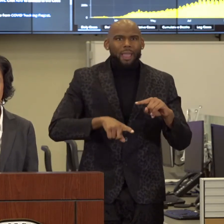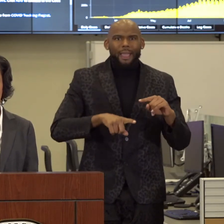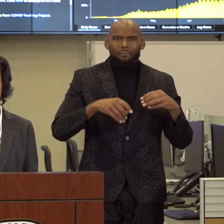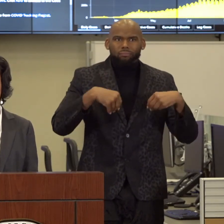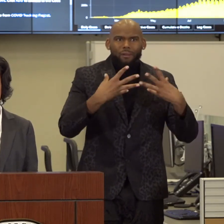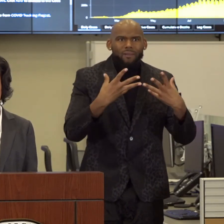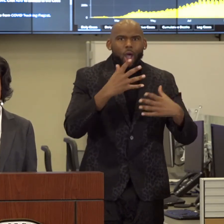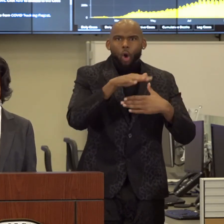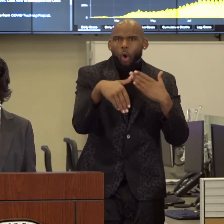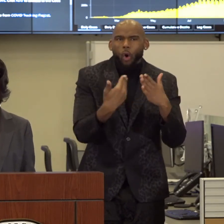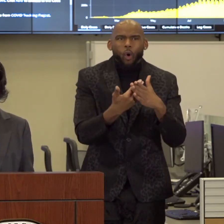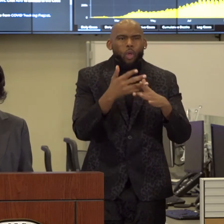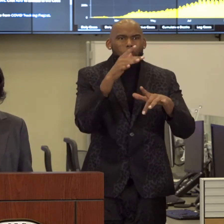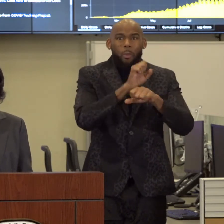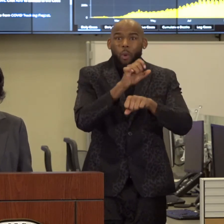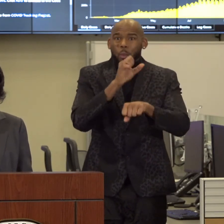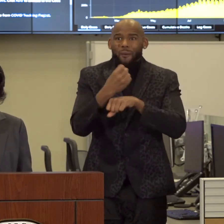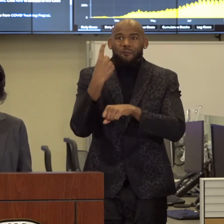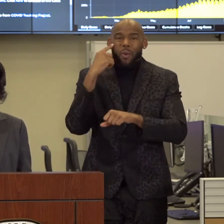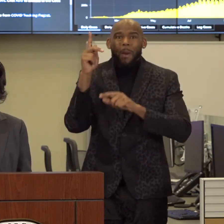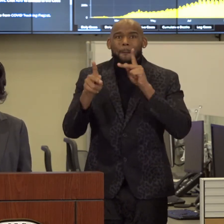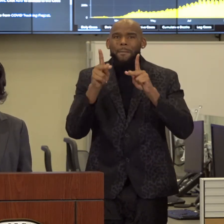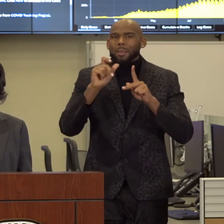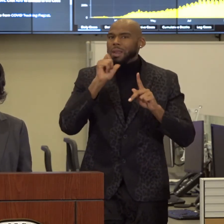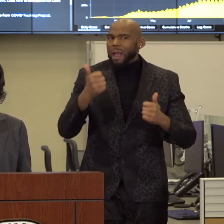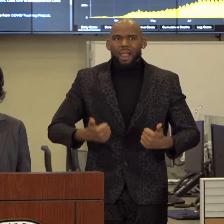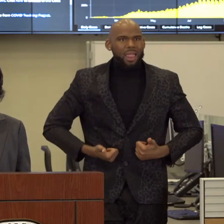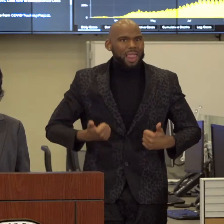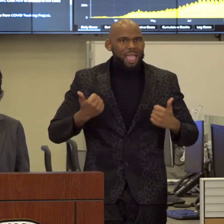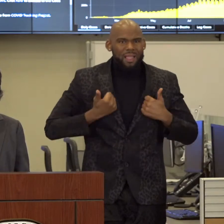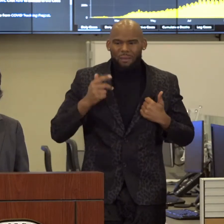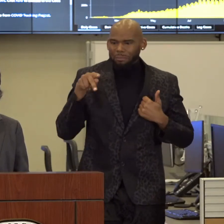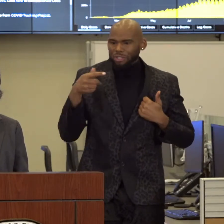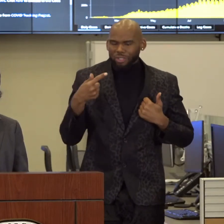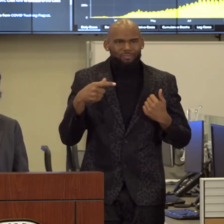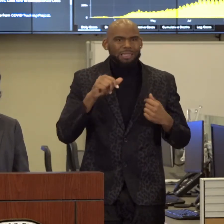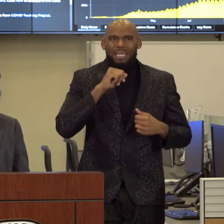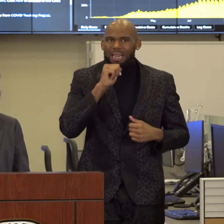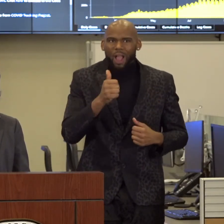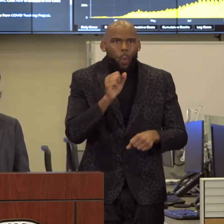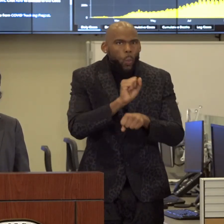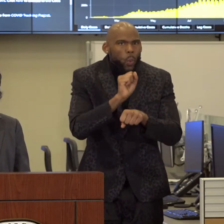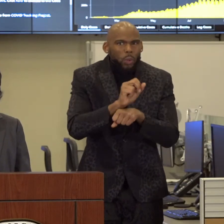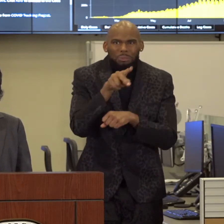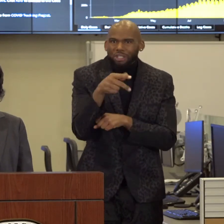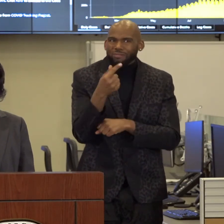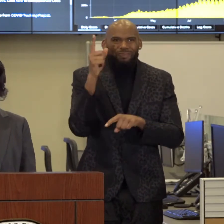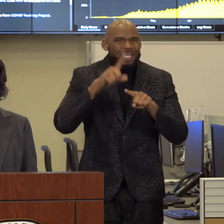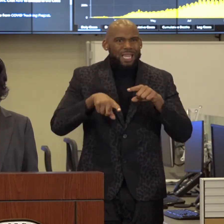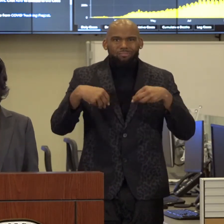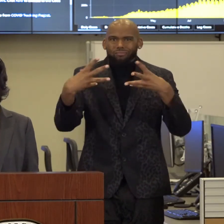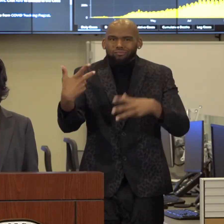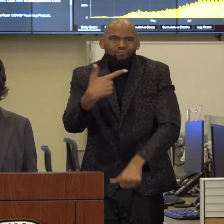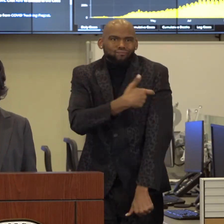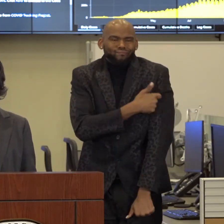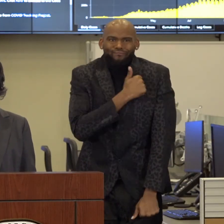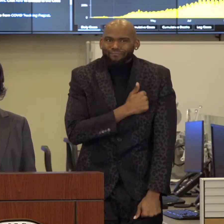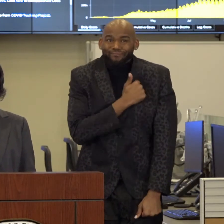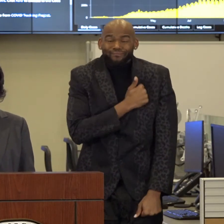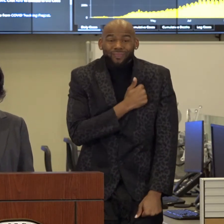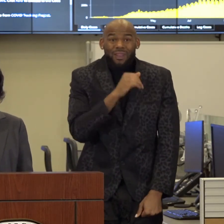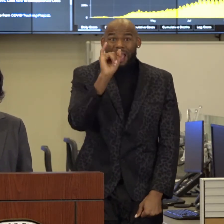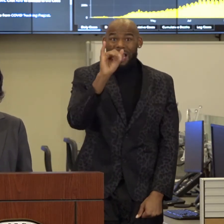by individuals who do not live in Prince George's County or work in Prince George's County. And we will be checking